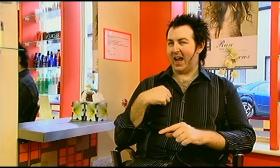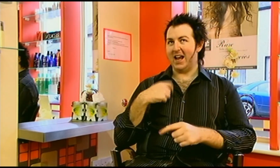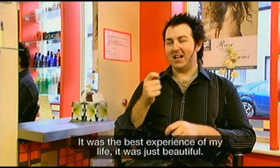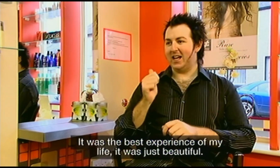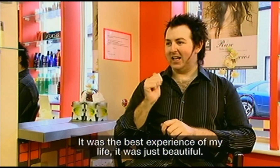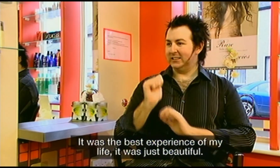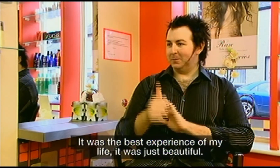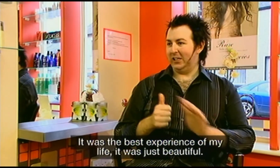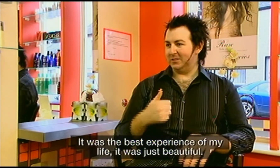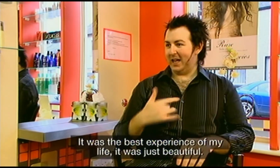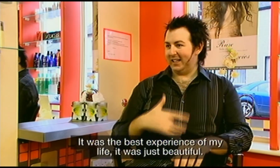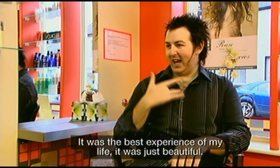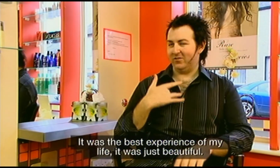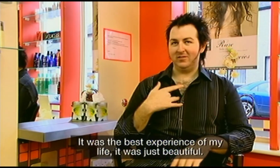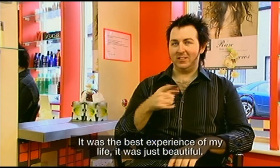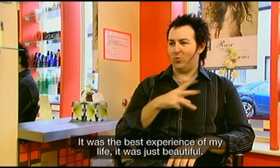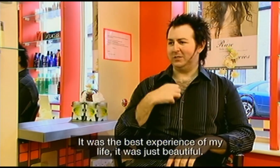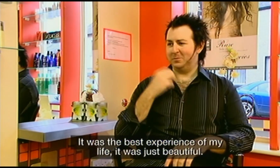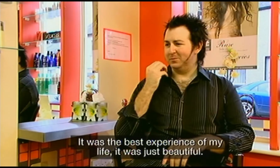It was the best experience of my life. It was just beautiful.